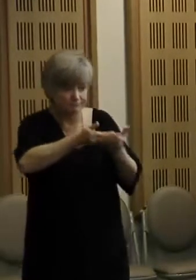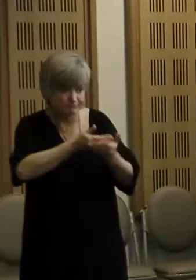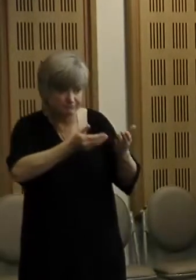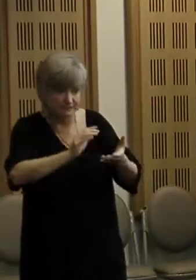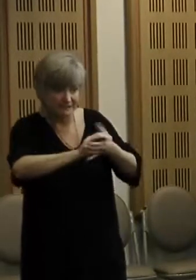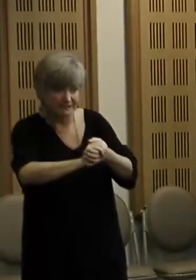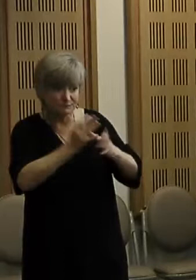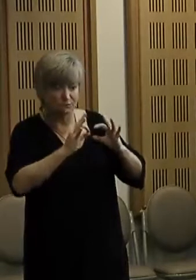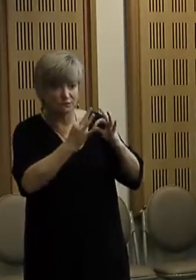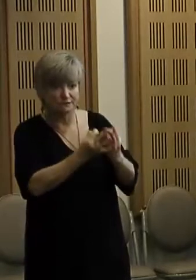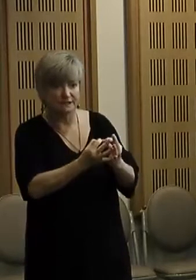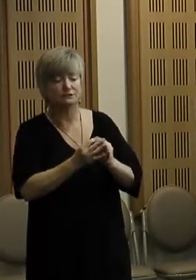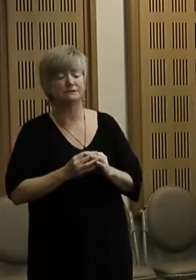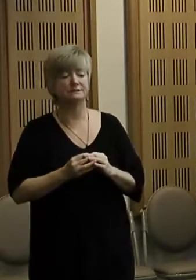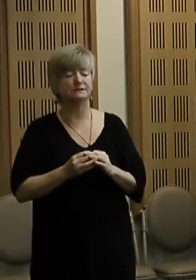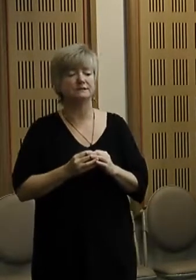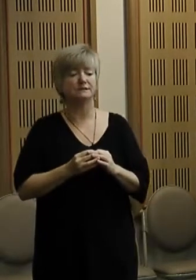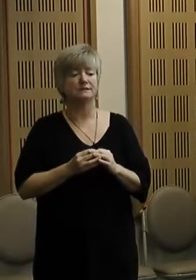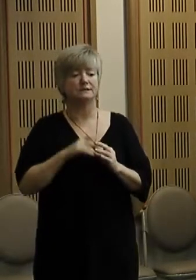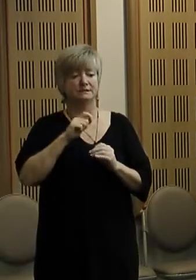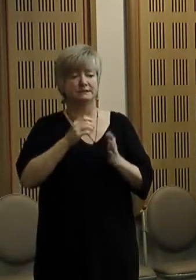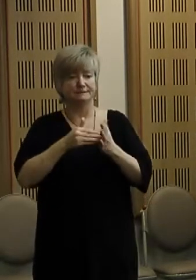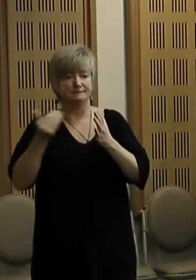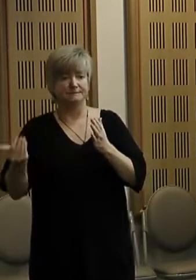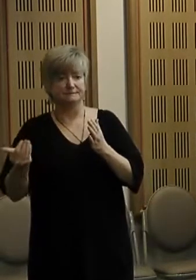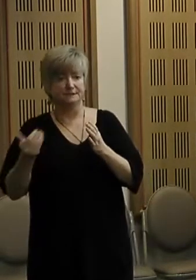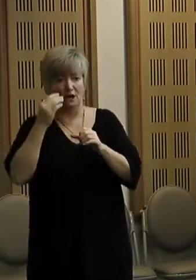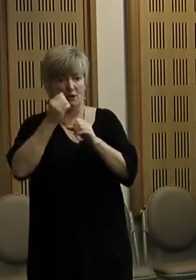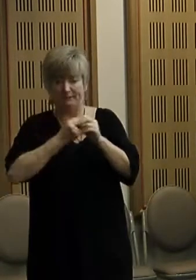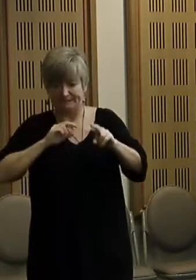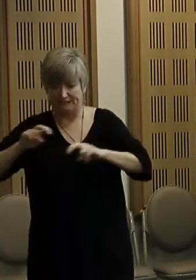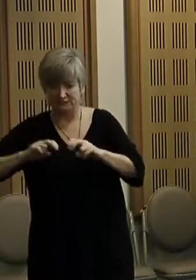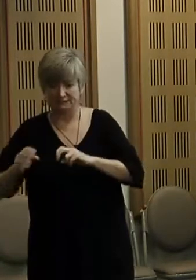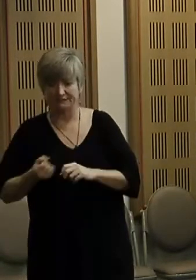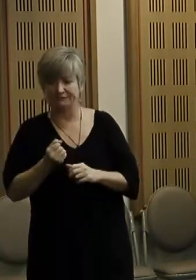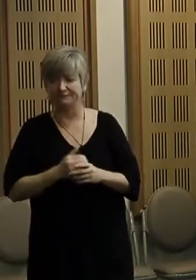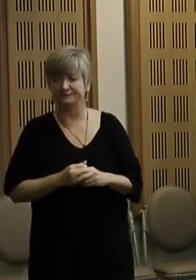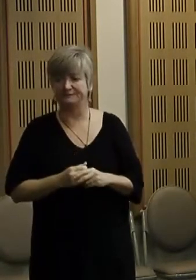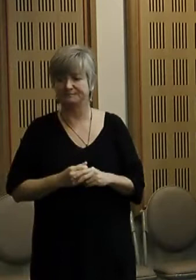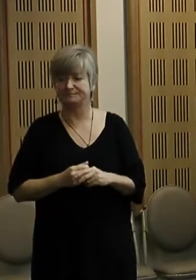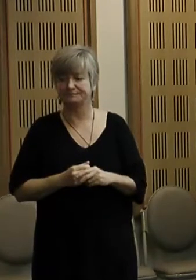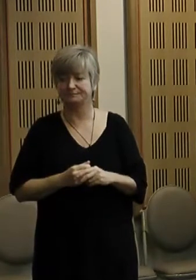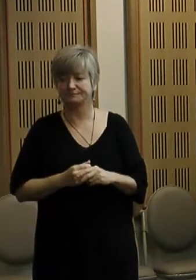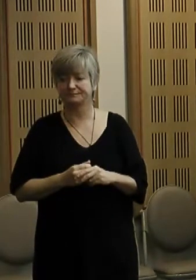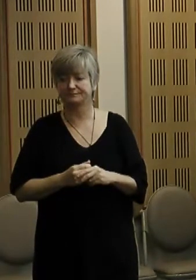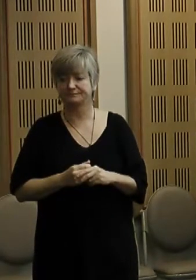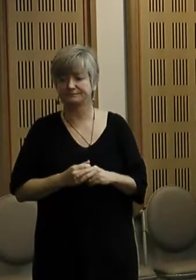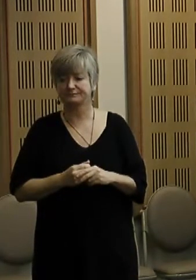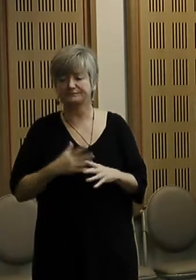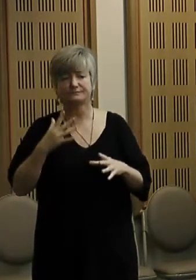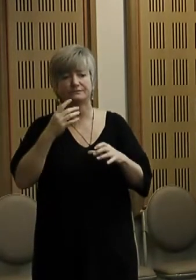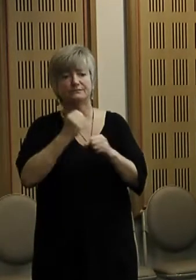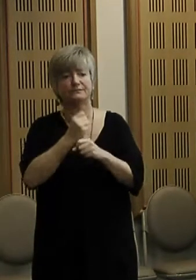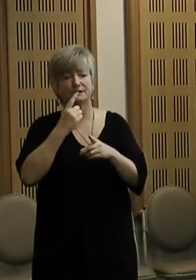that was better than our own, and now we've got to go and make some actions. So I'm just going to talk very briefly about our